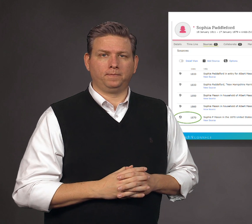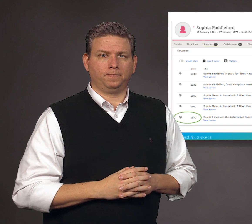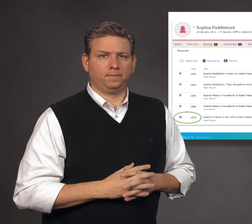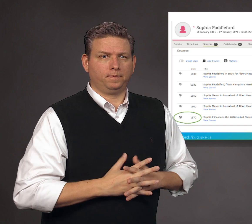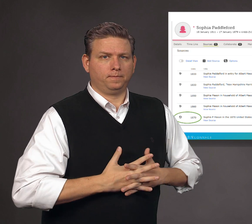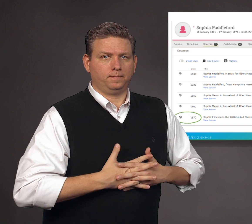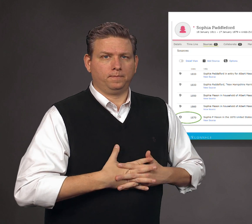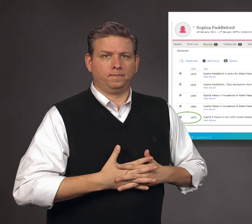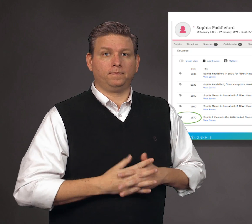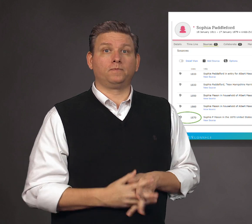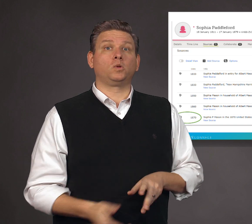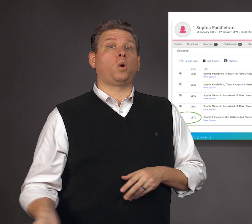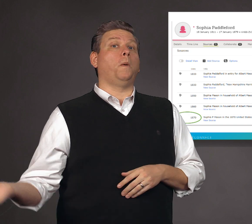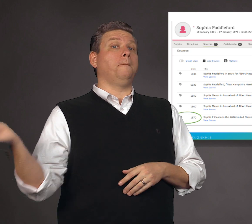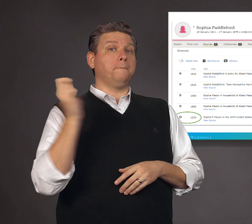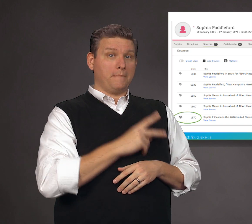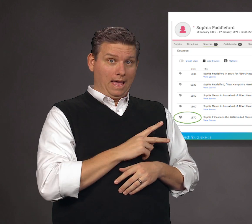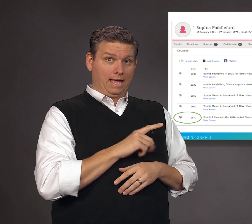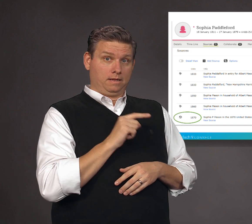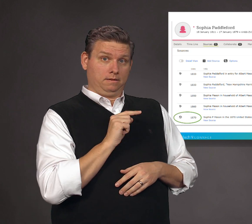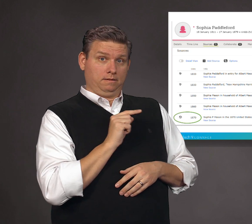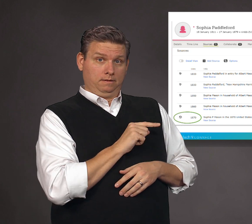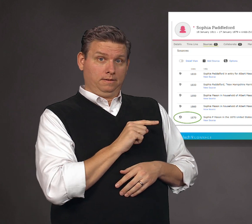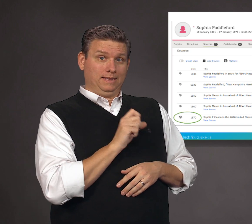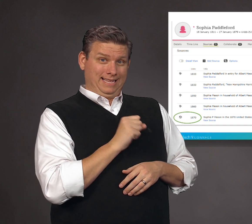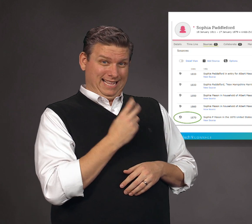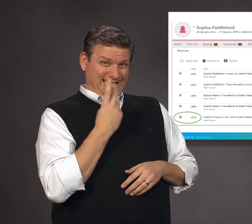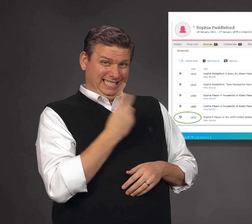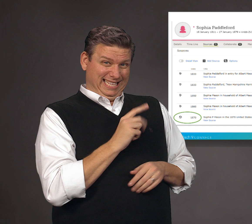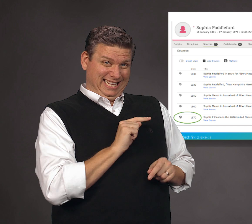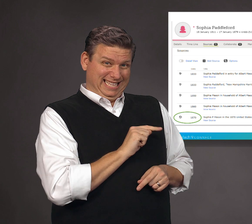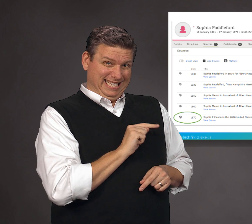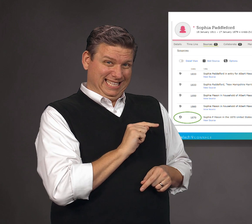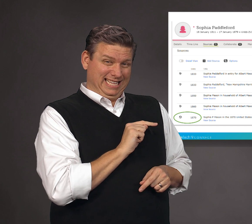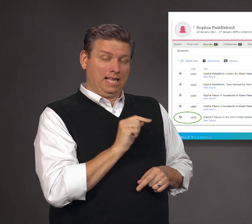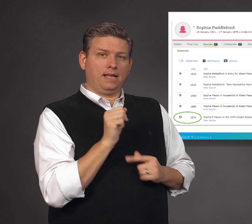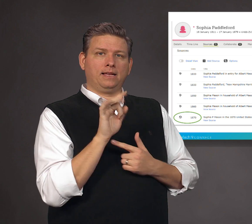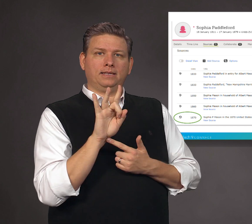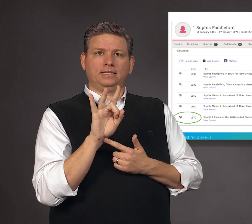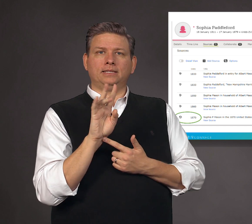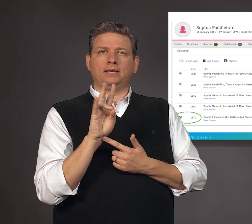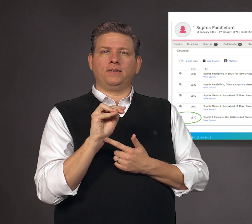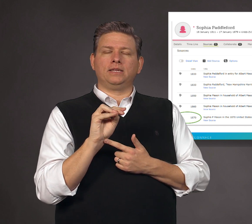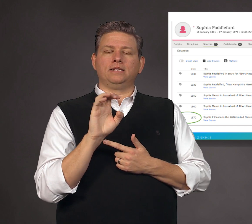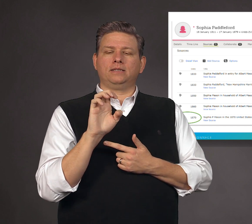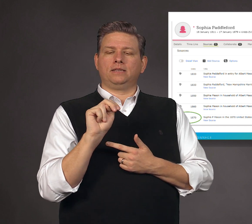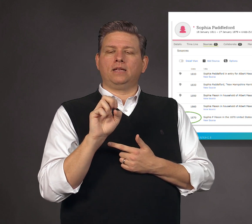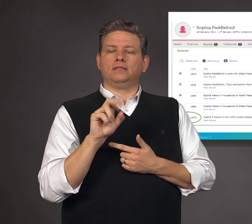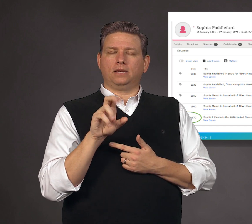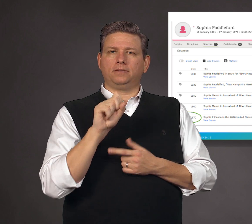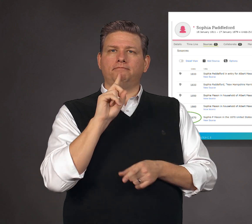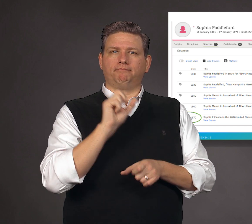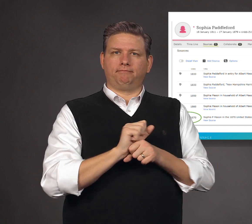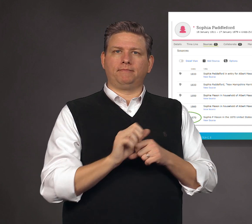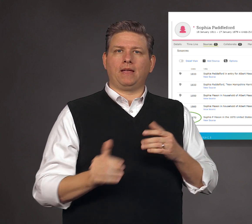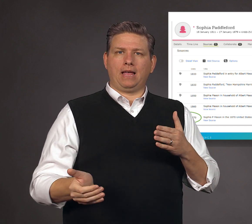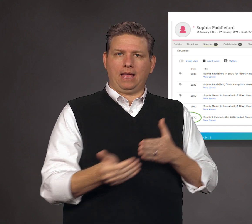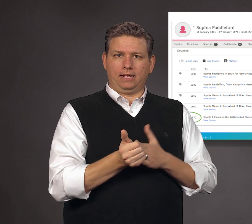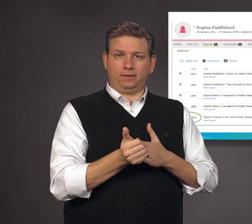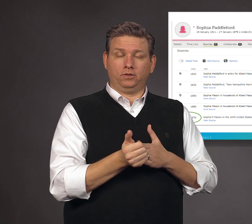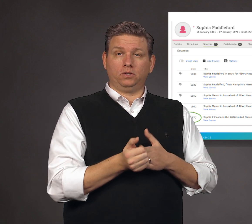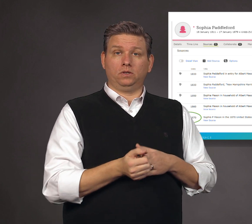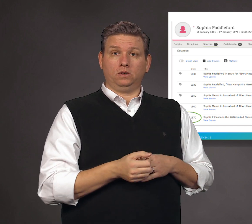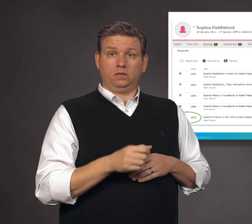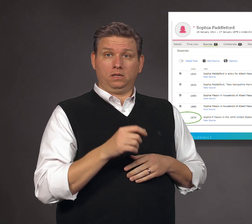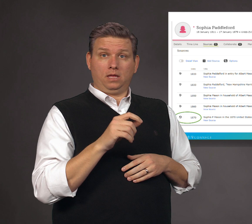When I return to Sophia's source page, we can see that the 1870 census has indeed been added to her profile. Note the